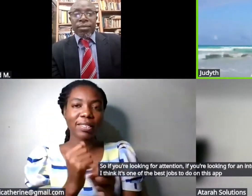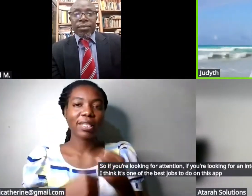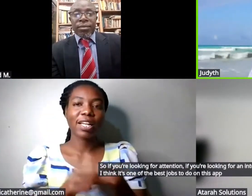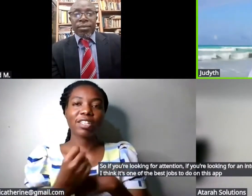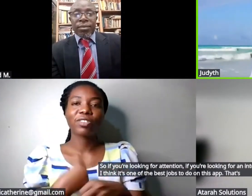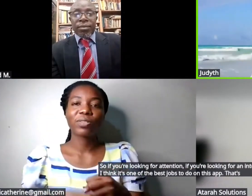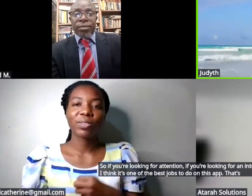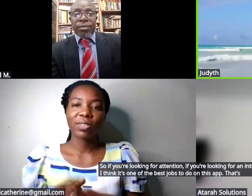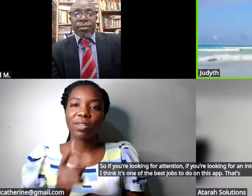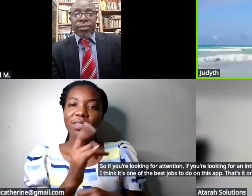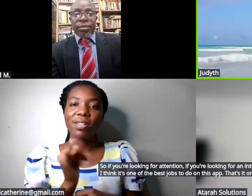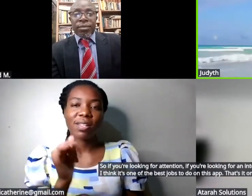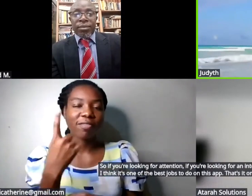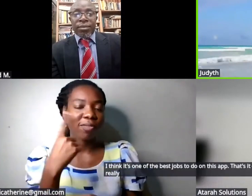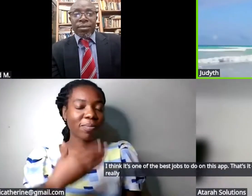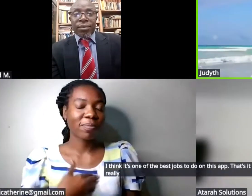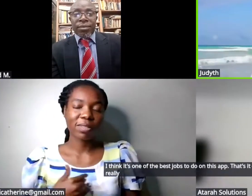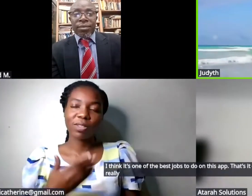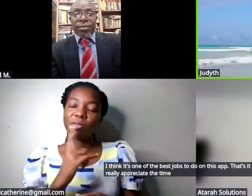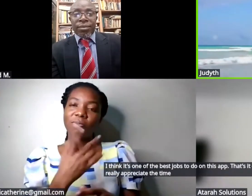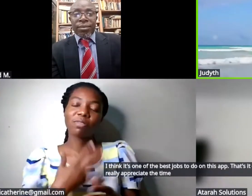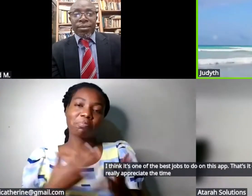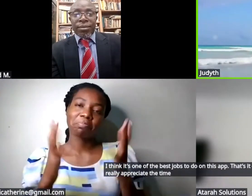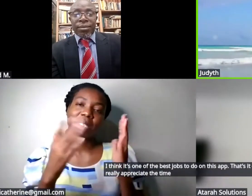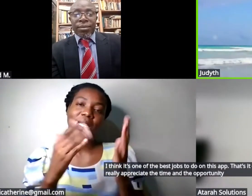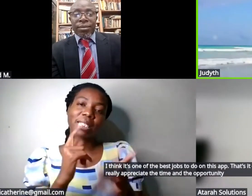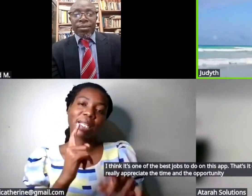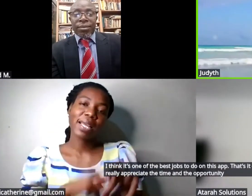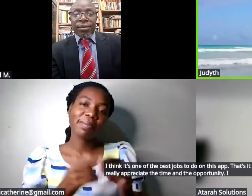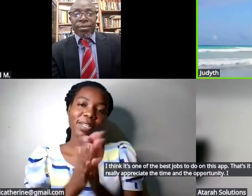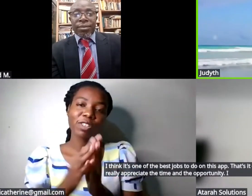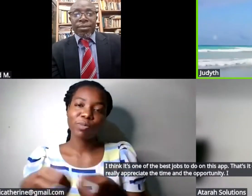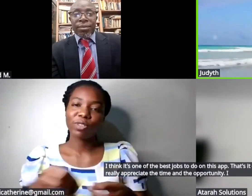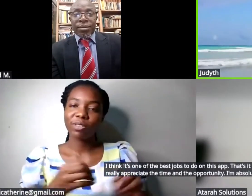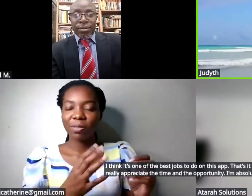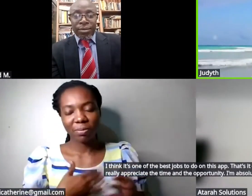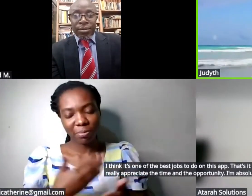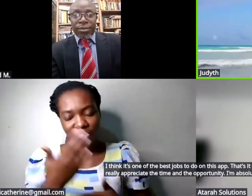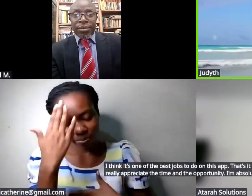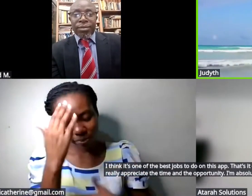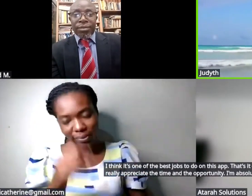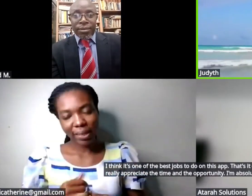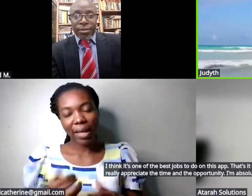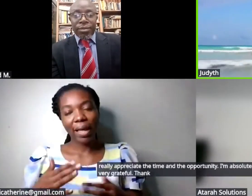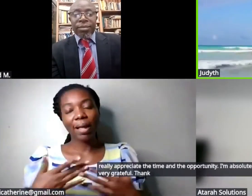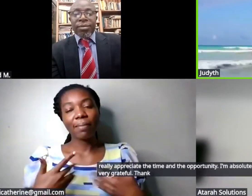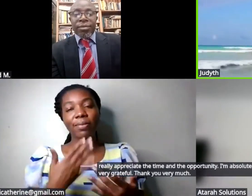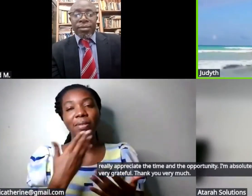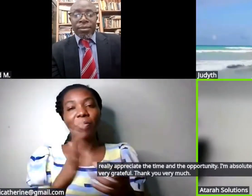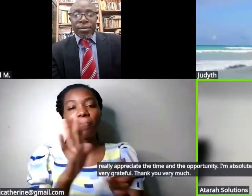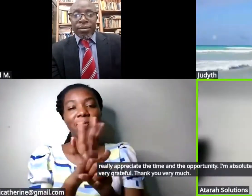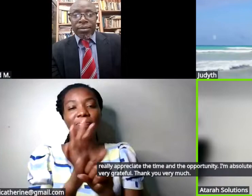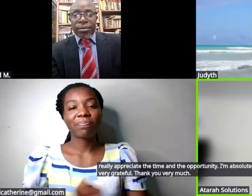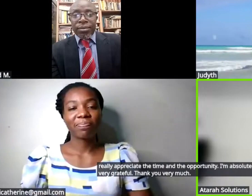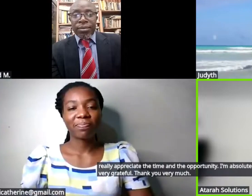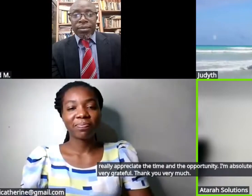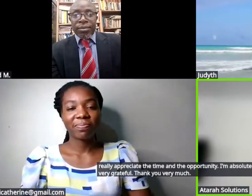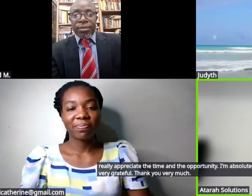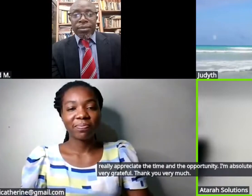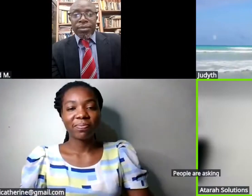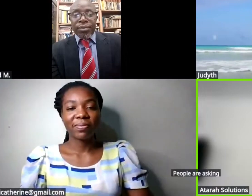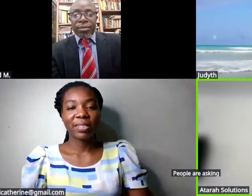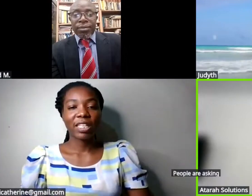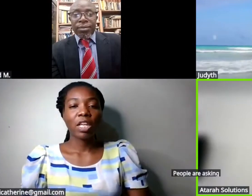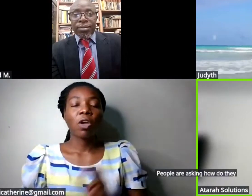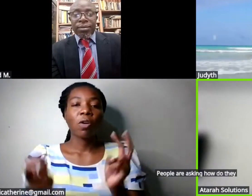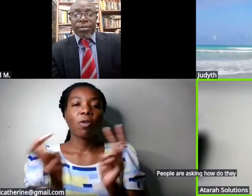my part. I really appreciate the time and the opportunity. I'm absolutely humbled. I'm very grateful. Thank you very much. People are asking, how do they contact